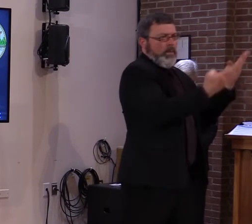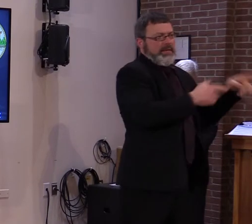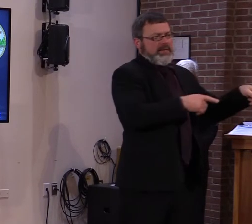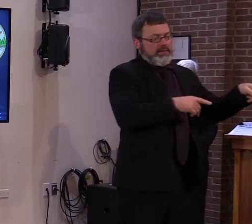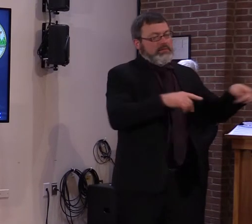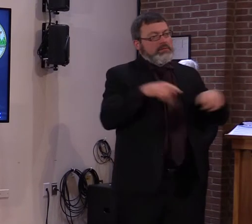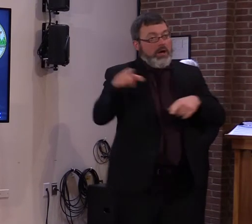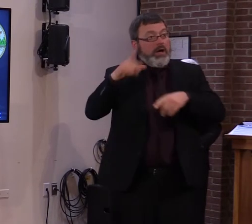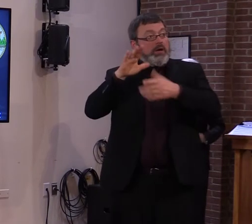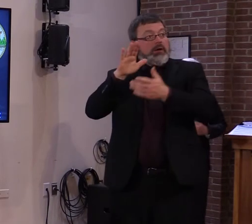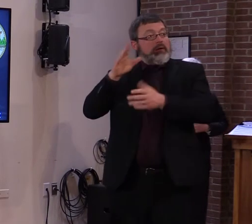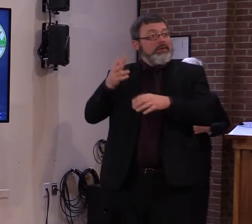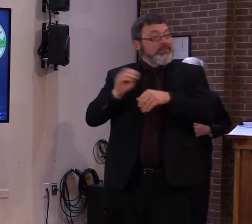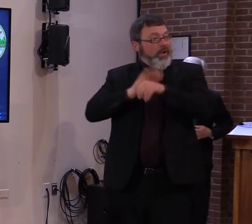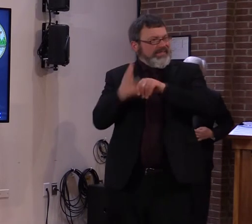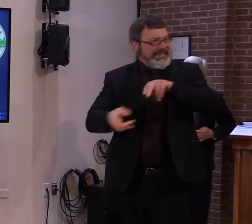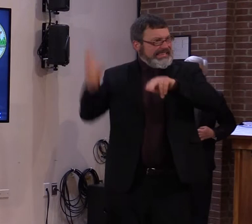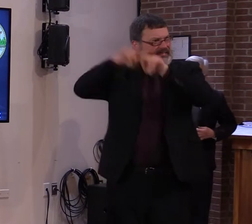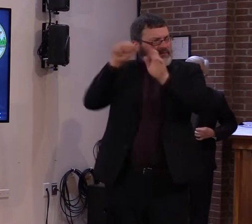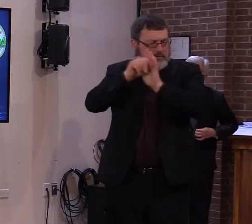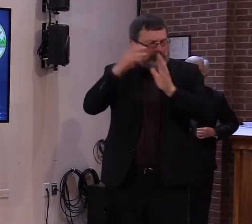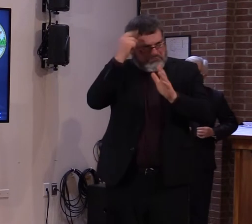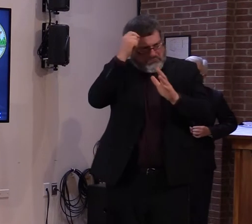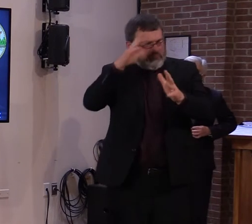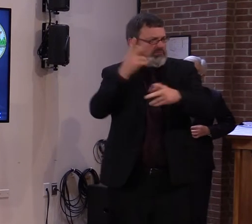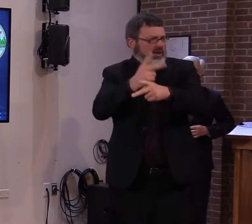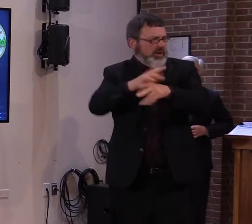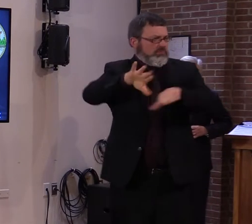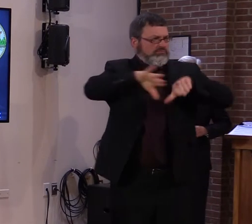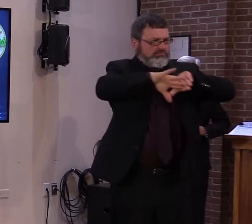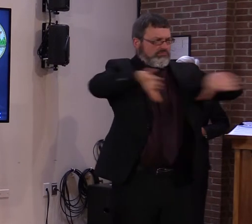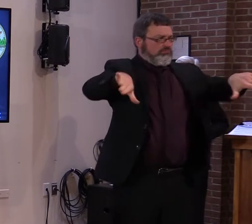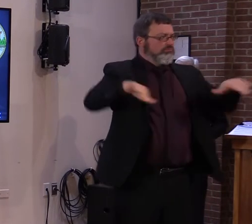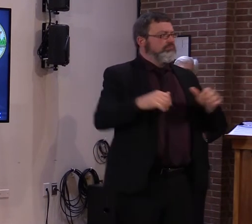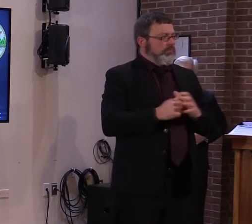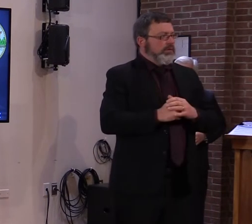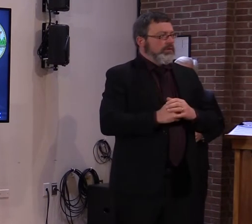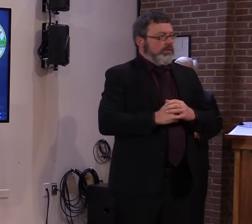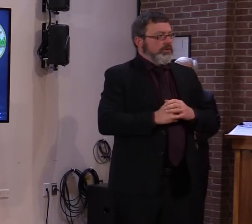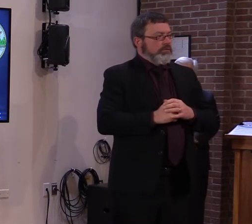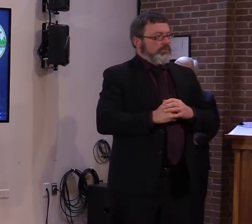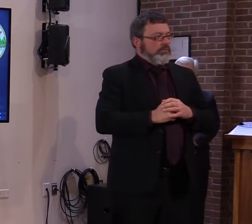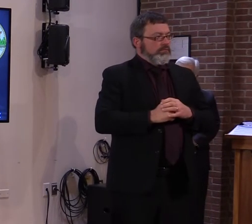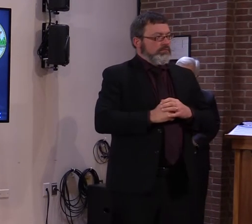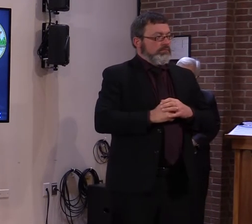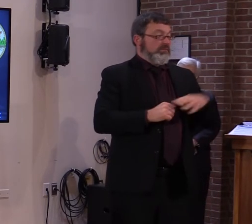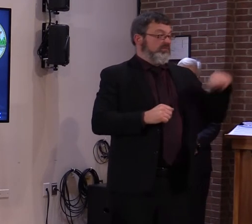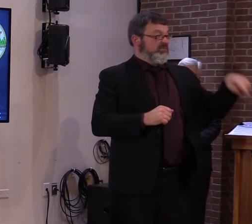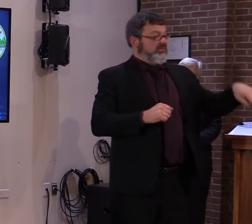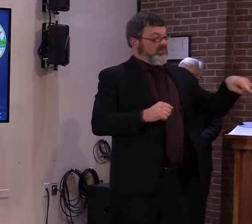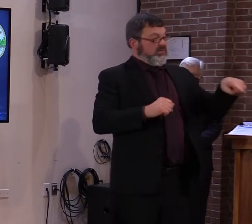on our experience so far, schools may be among the safest settings for children and staff."